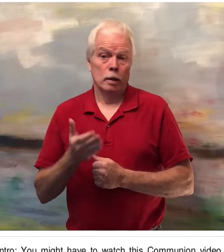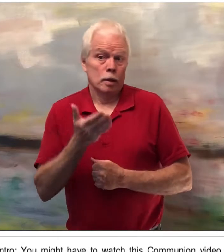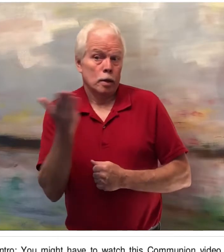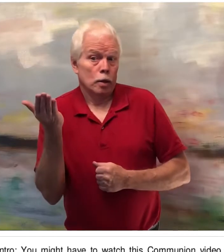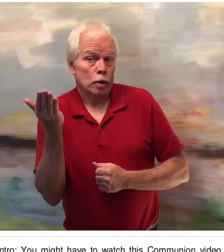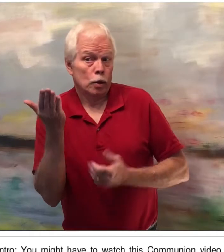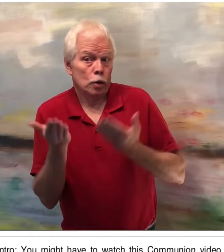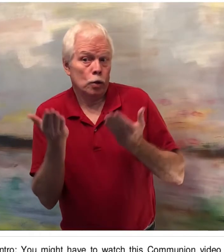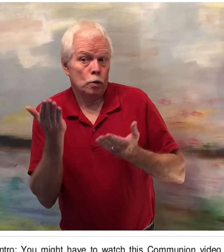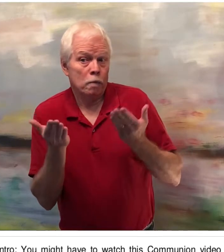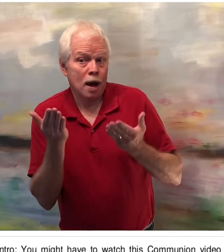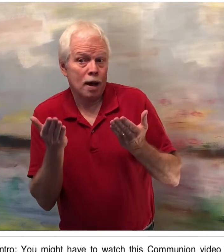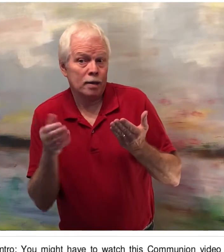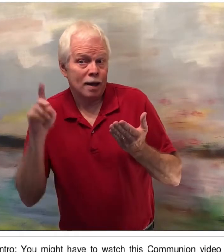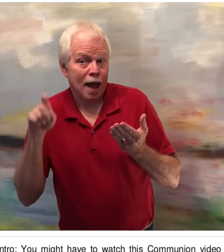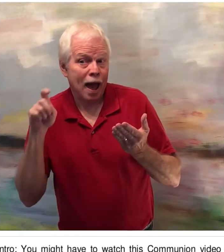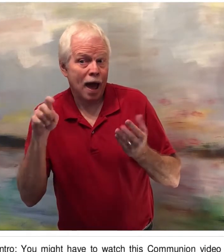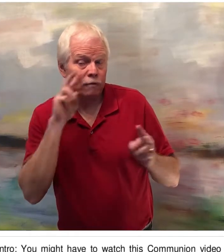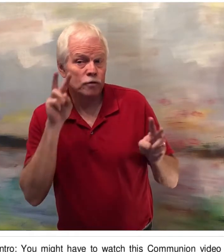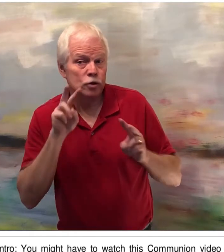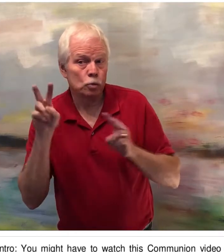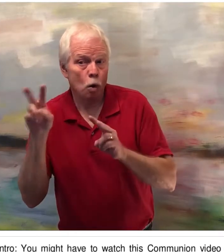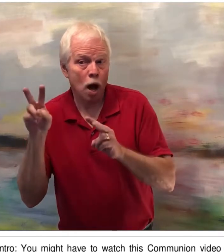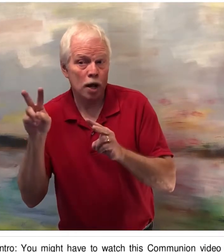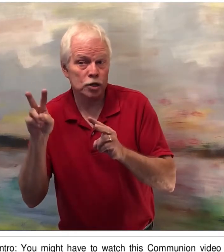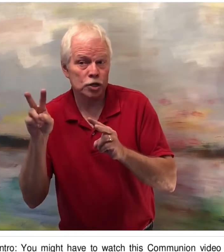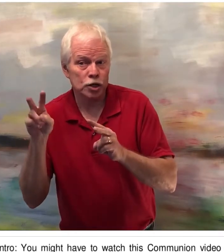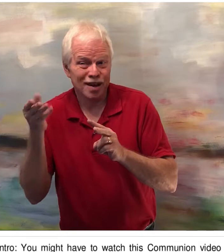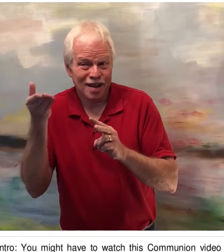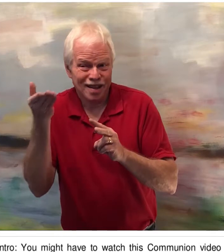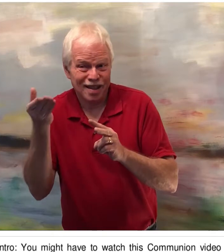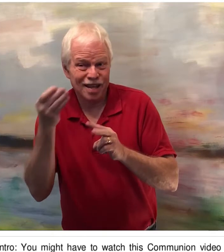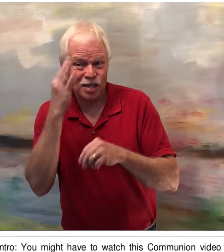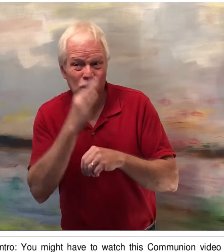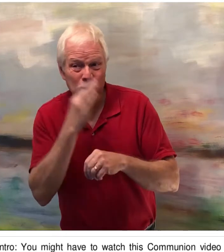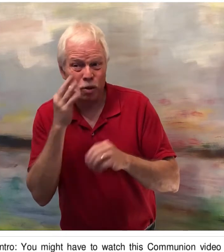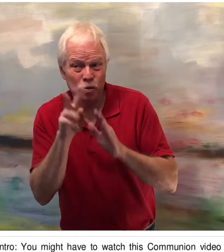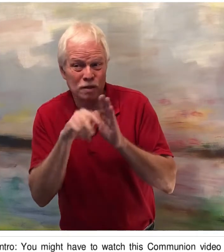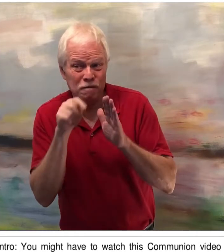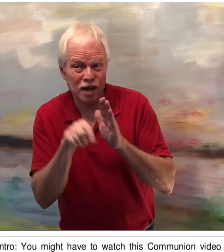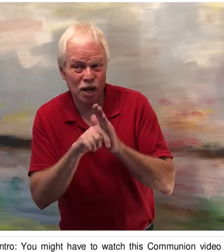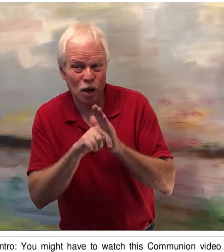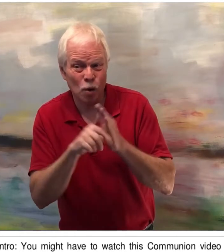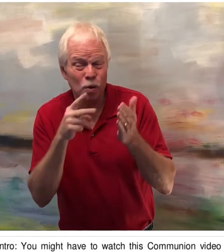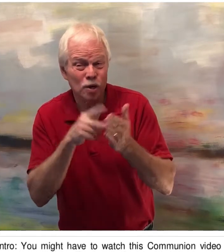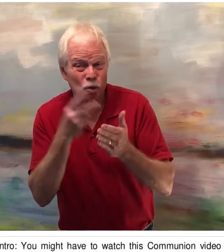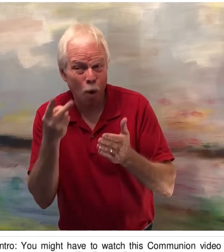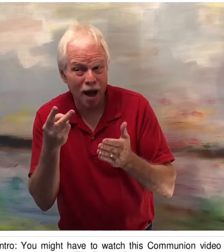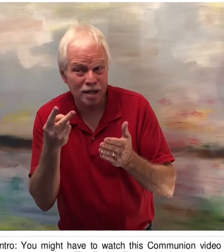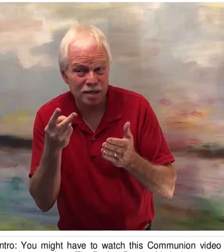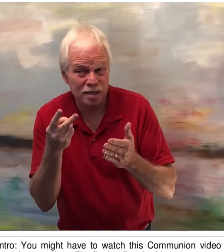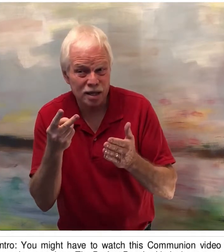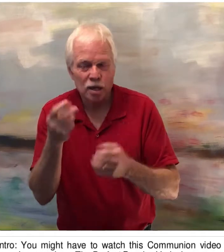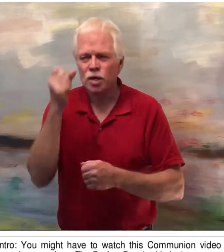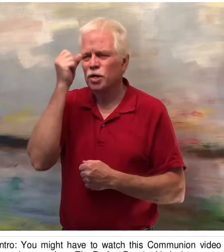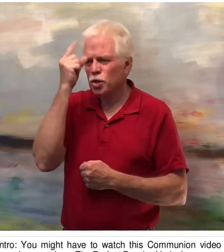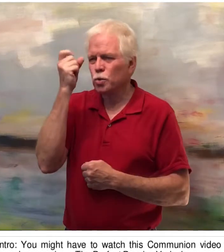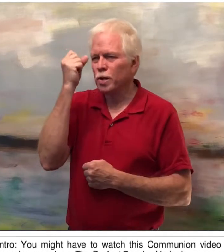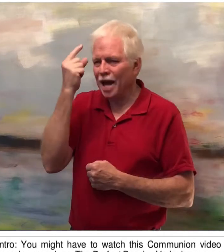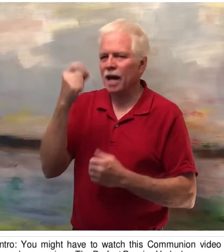You might have to watch this communion video twice to get